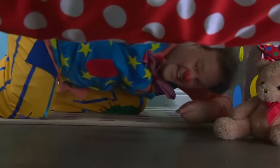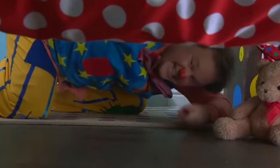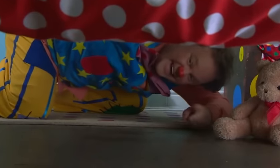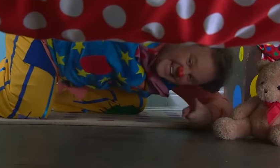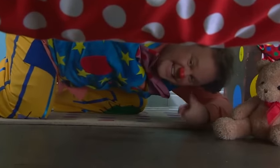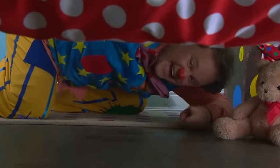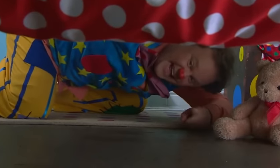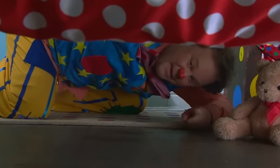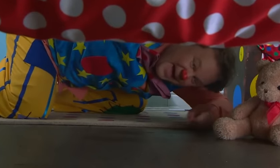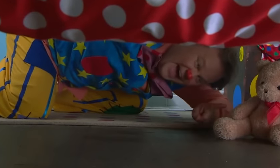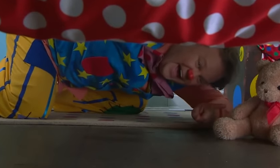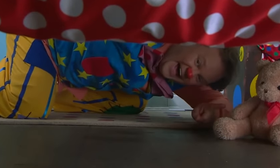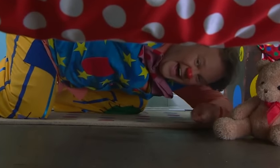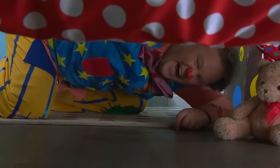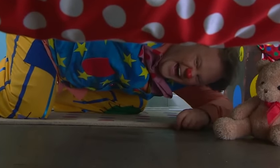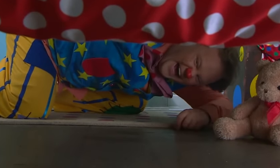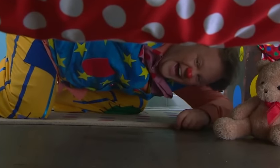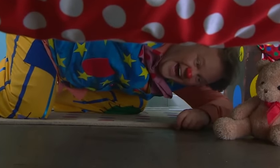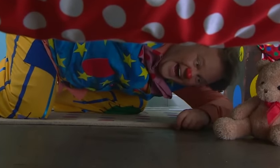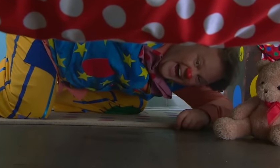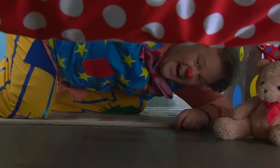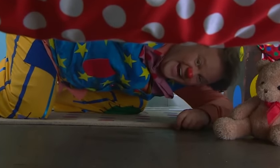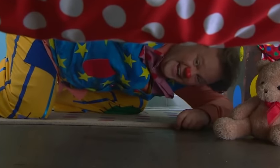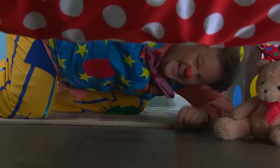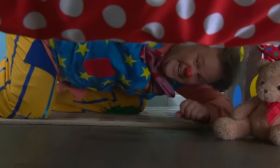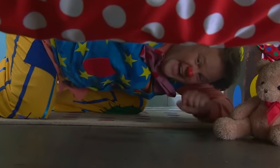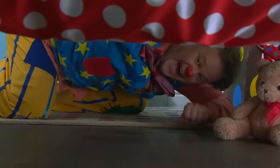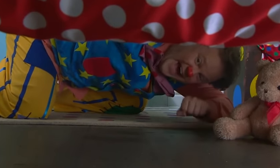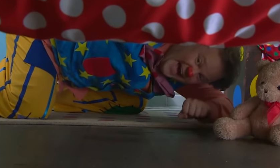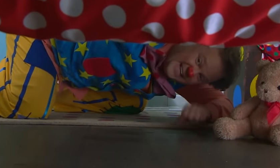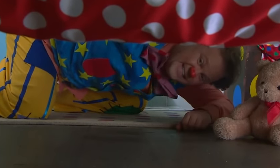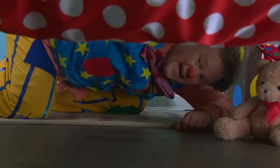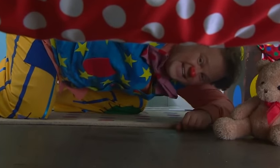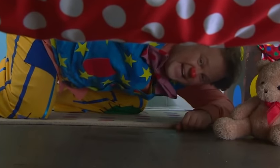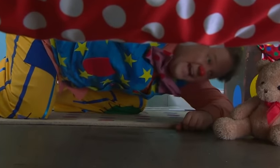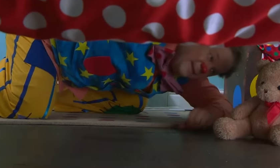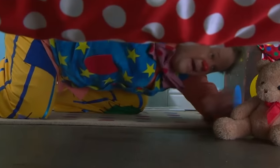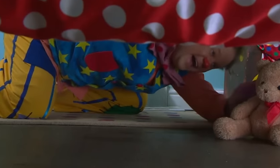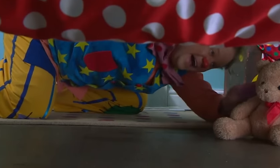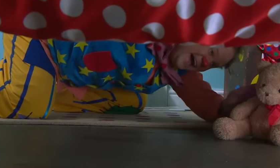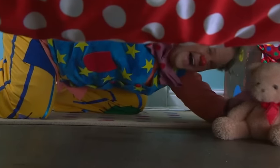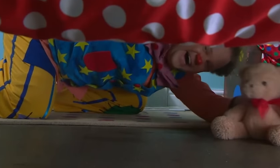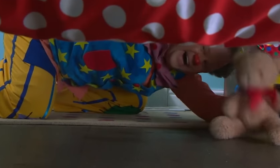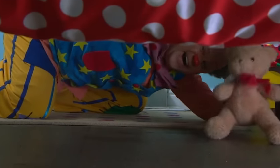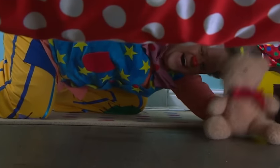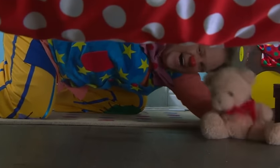It's a teddy bear! A teddy bear? Yes, a teddy bear!